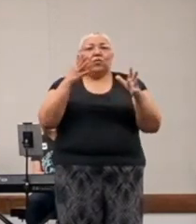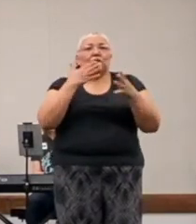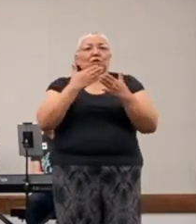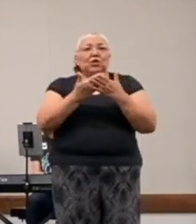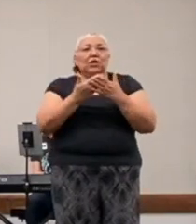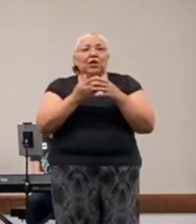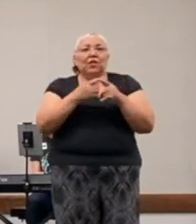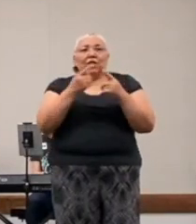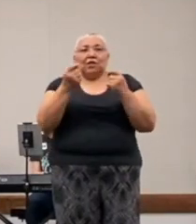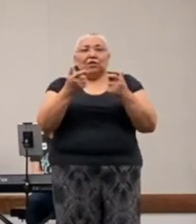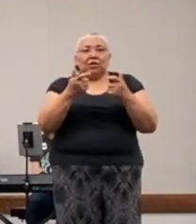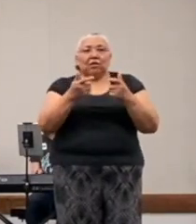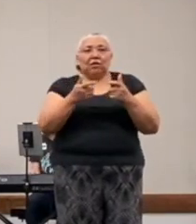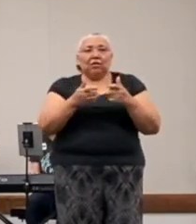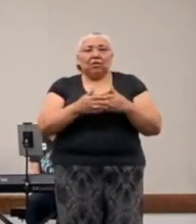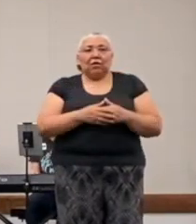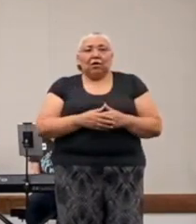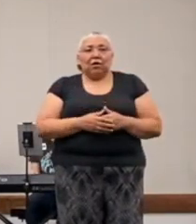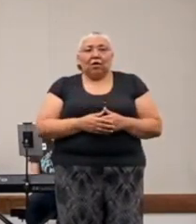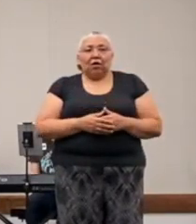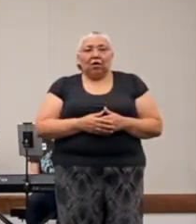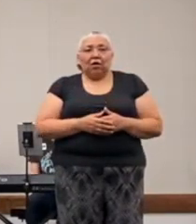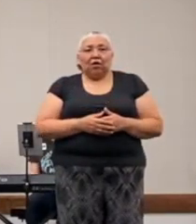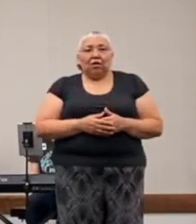all of a sudden, I was like, oh my gosh.